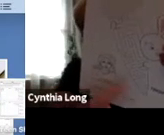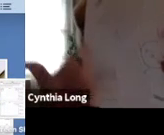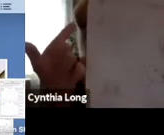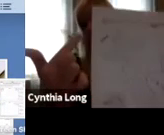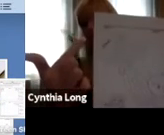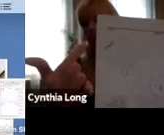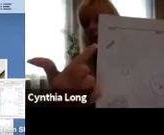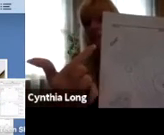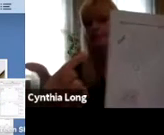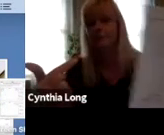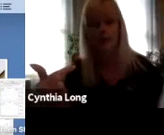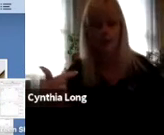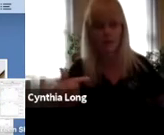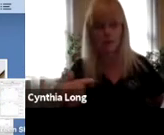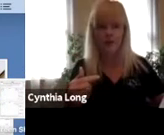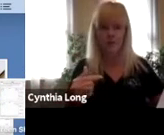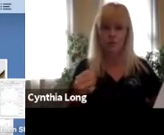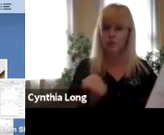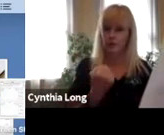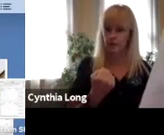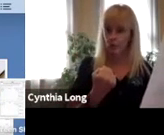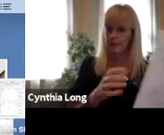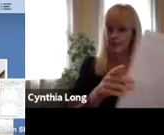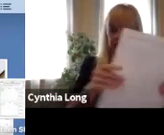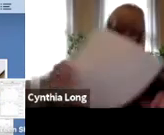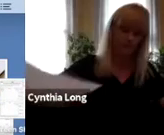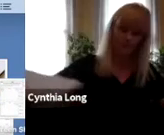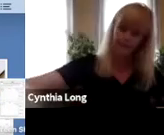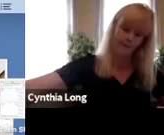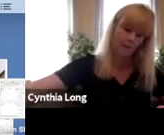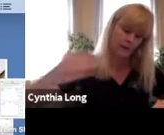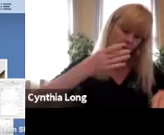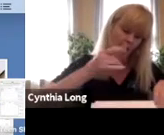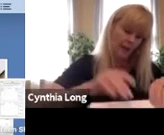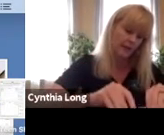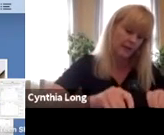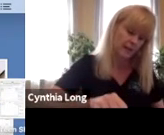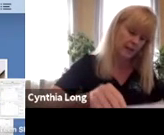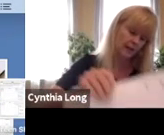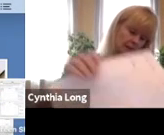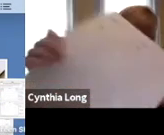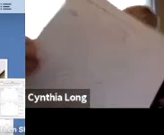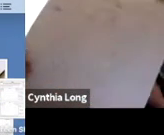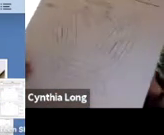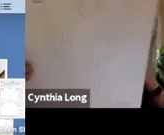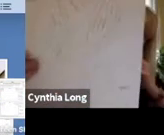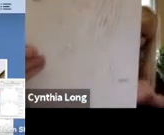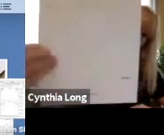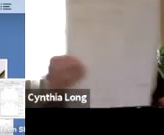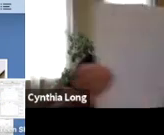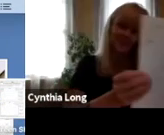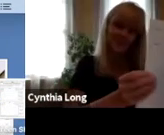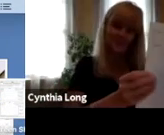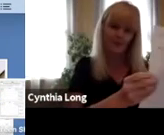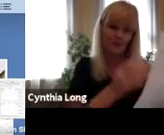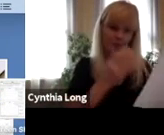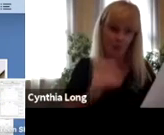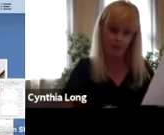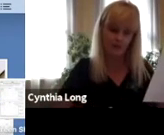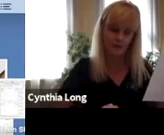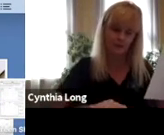them sign as well. So that's reinforcing. And then, so more